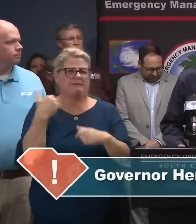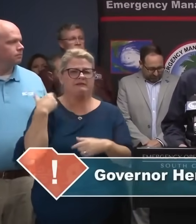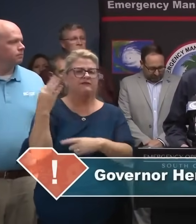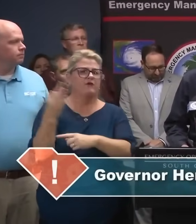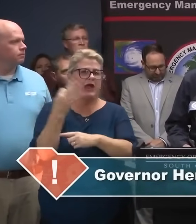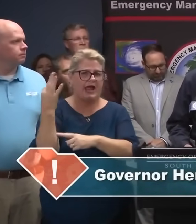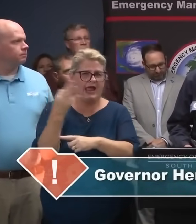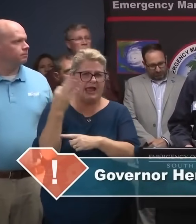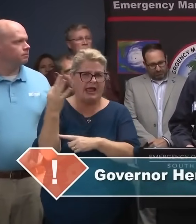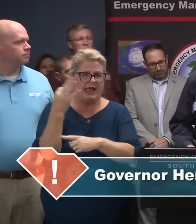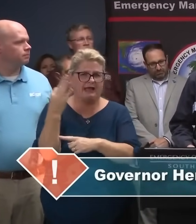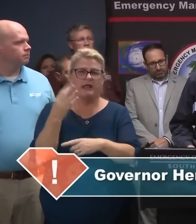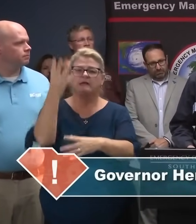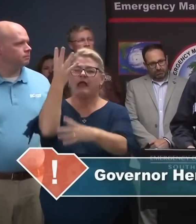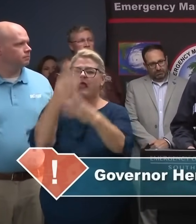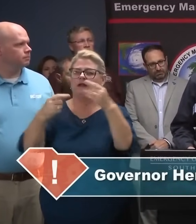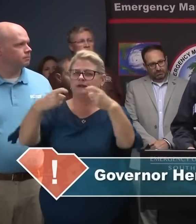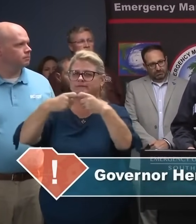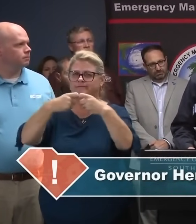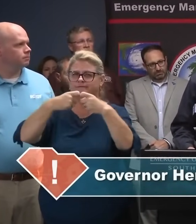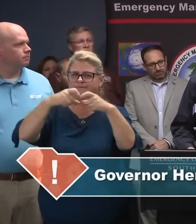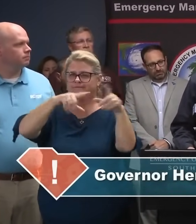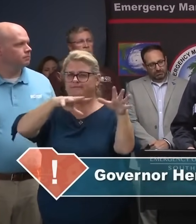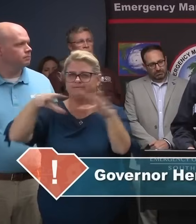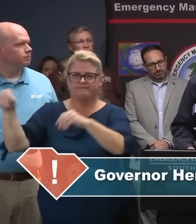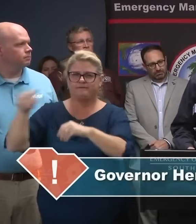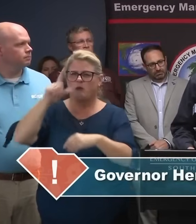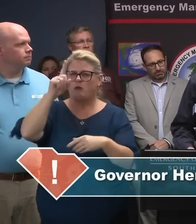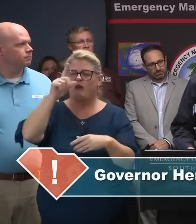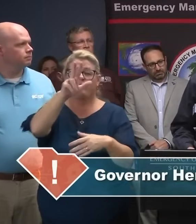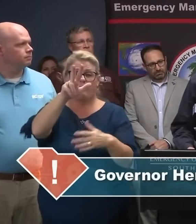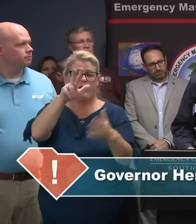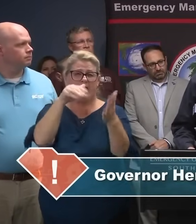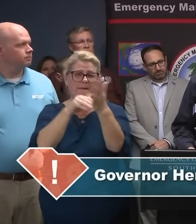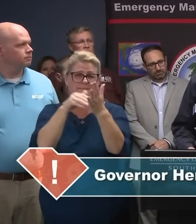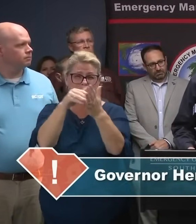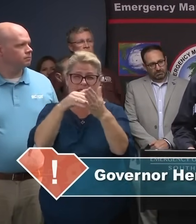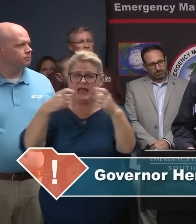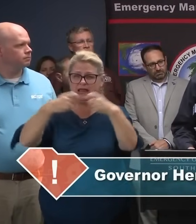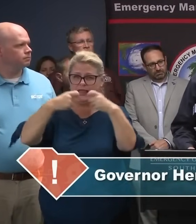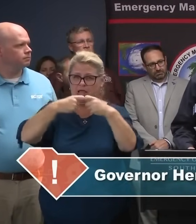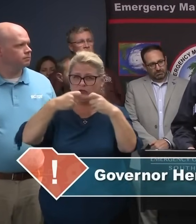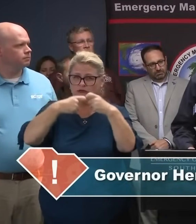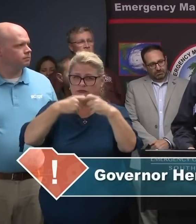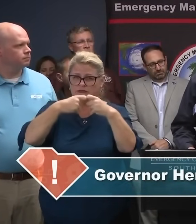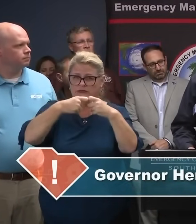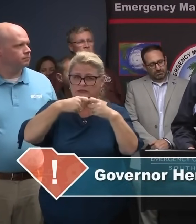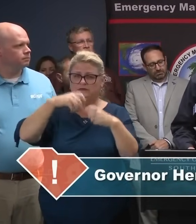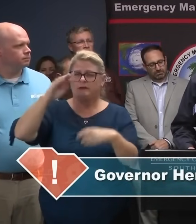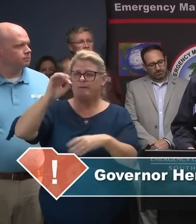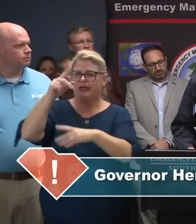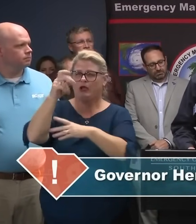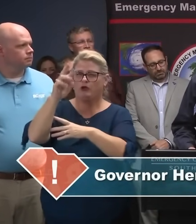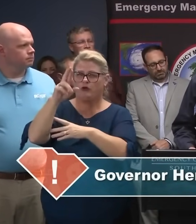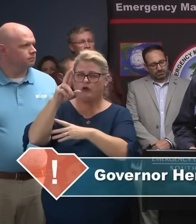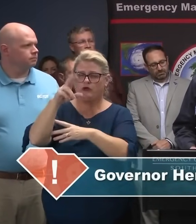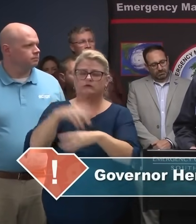Friday. These are outages, meters. We have about 3 million electric meters in the state. On Friday, we